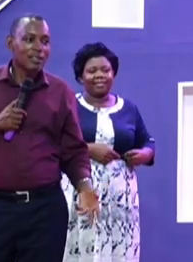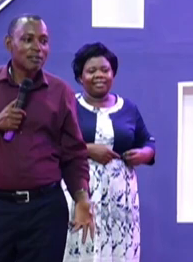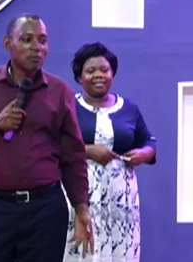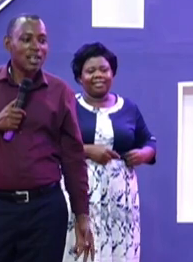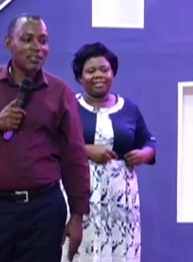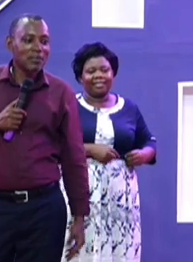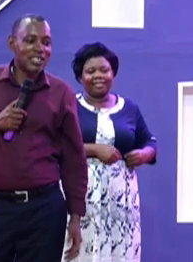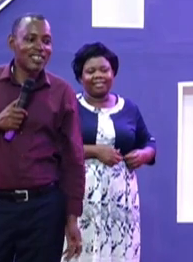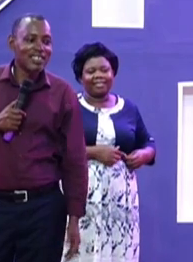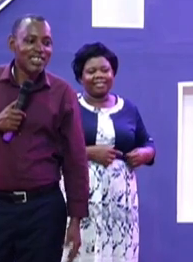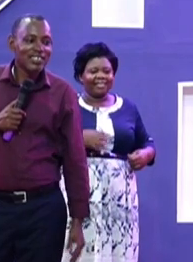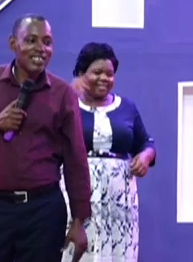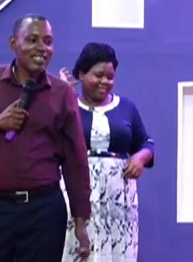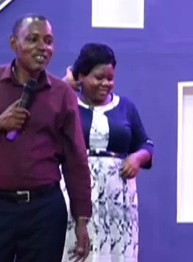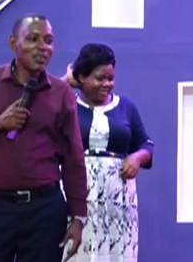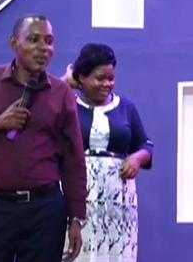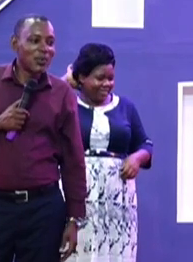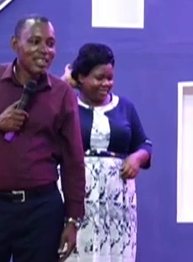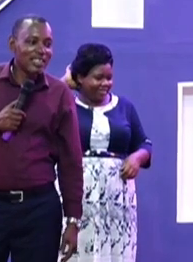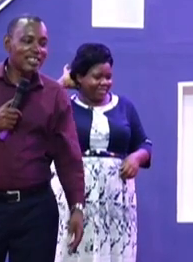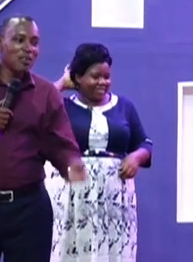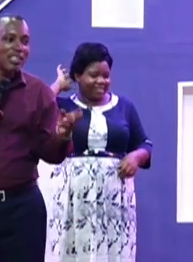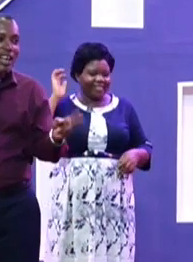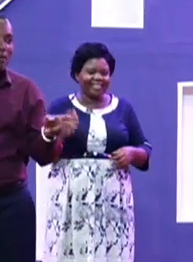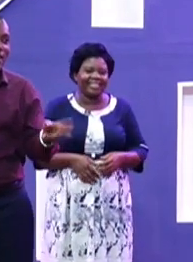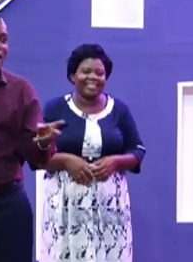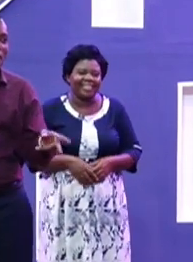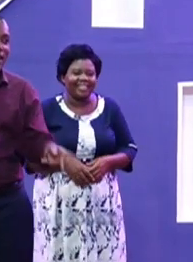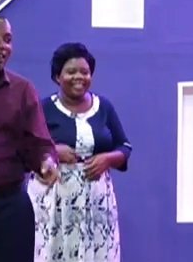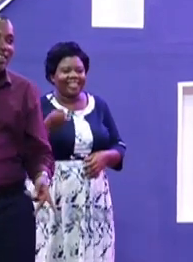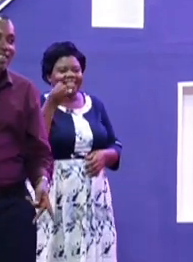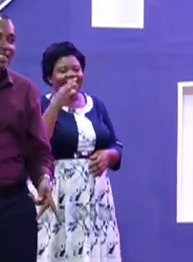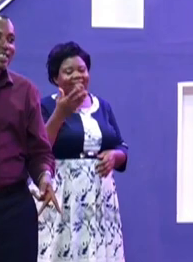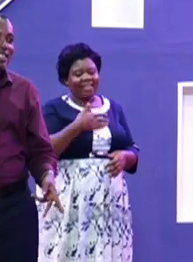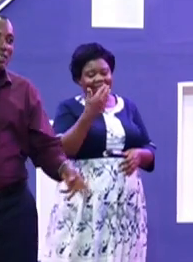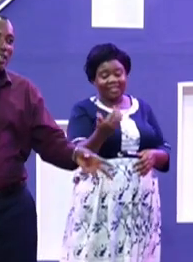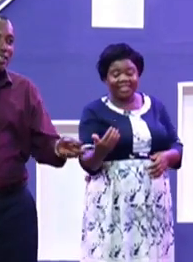Toyina wano okyali dogo naye singa olina abaana awaka